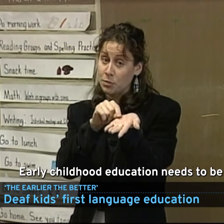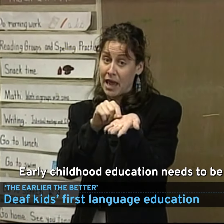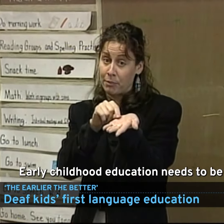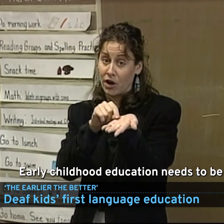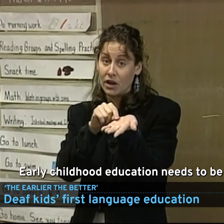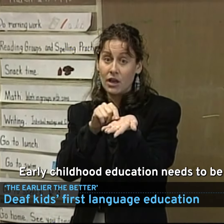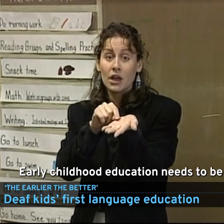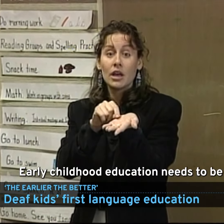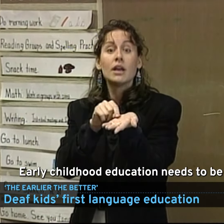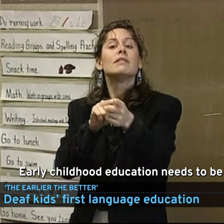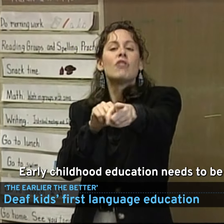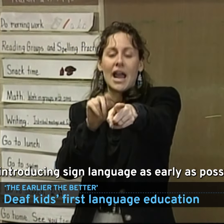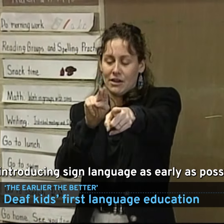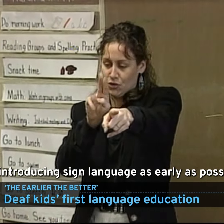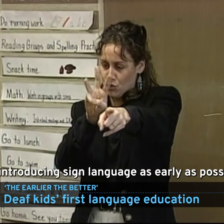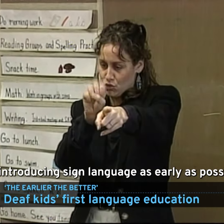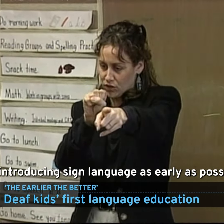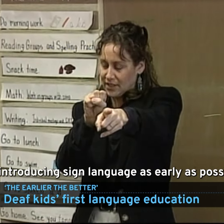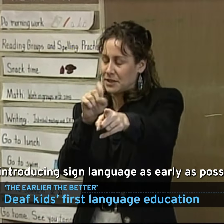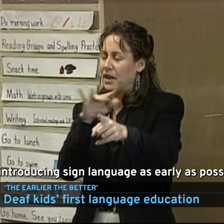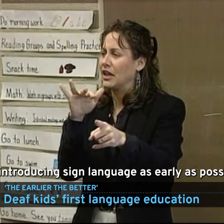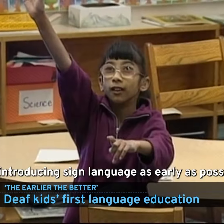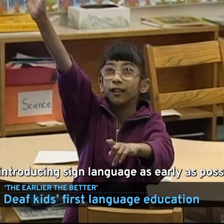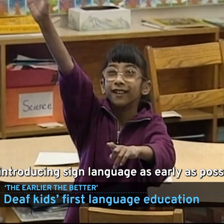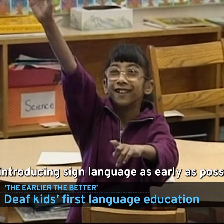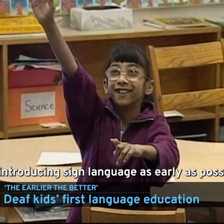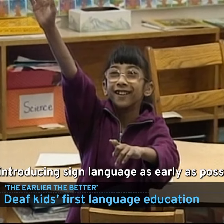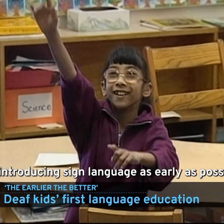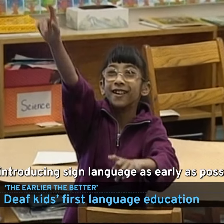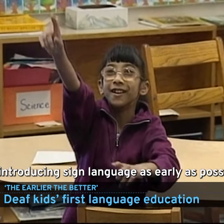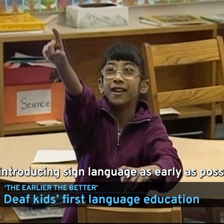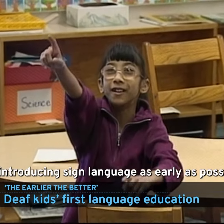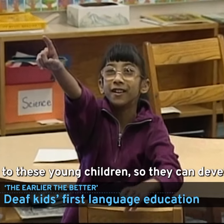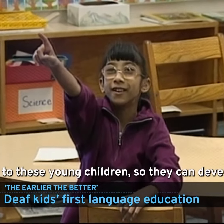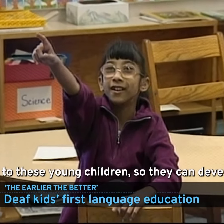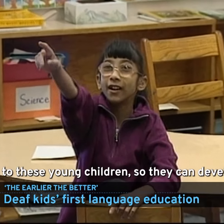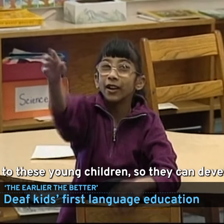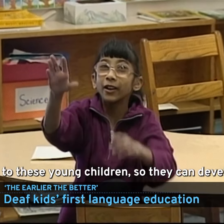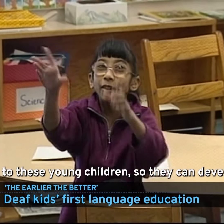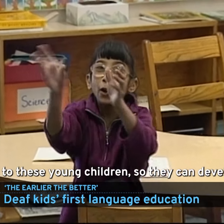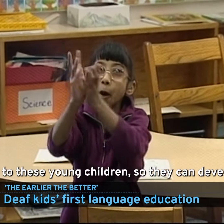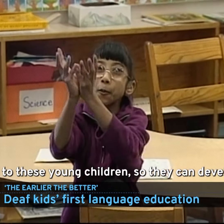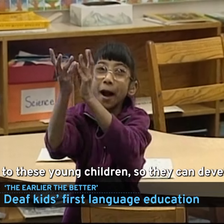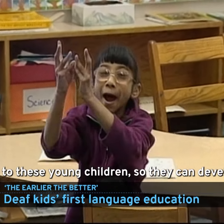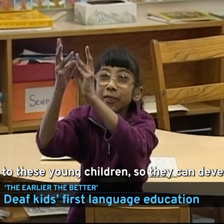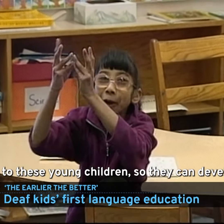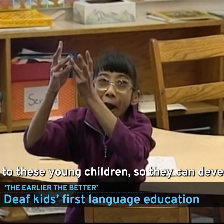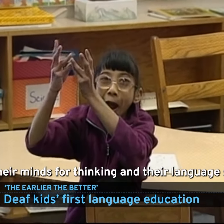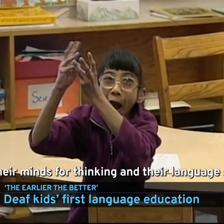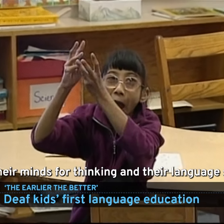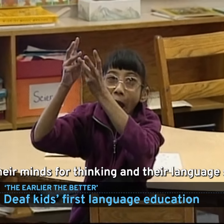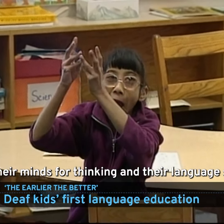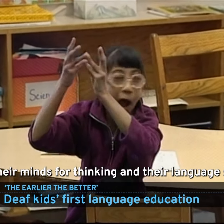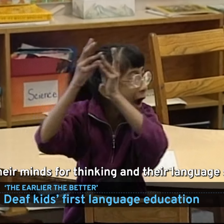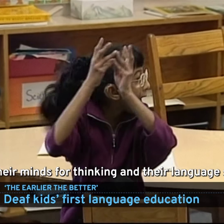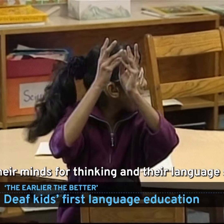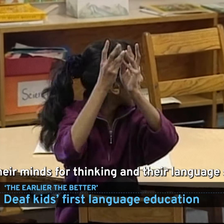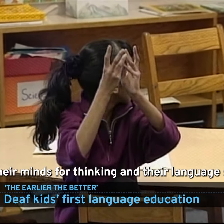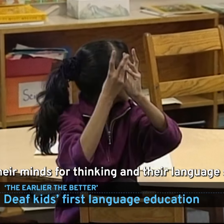education needs to be introducing sign language as early as possible to these young children so they can develop their minds for